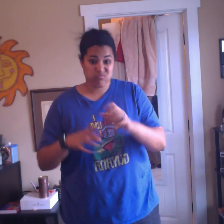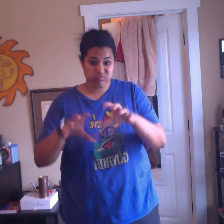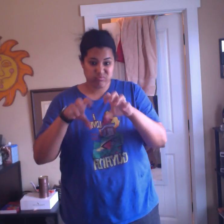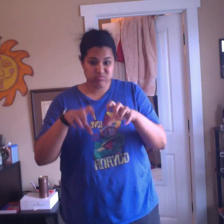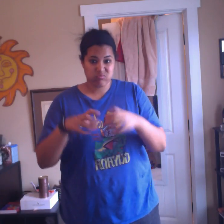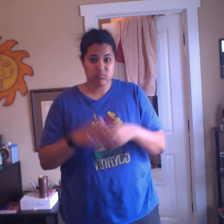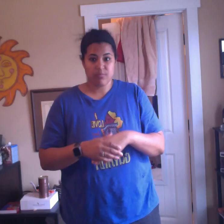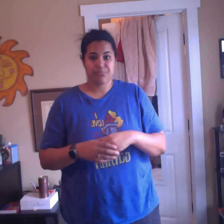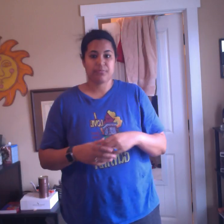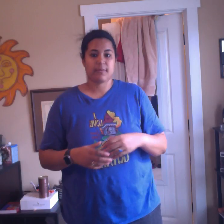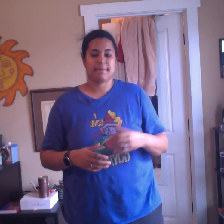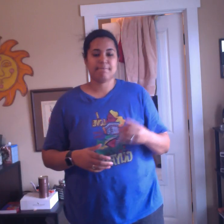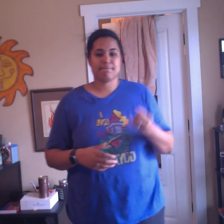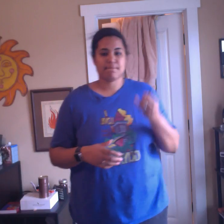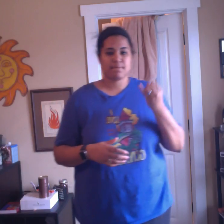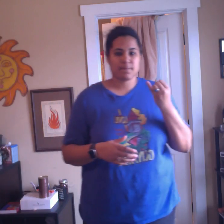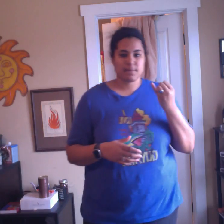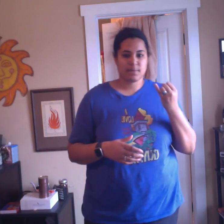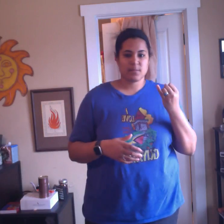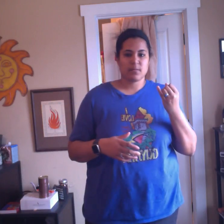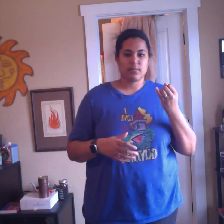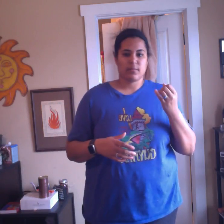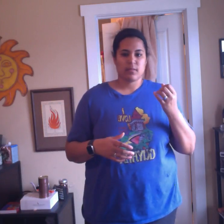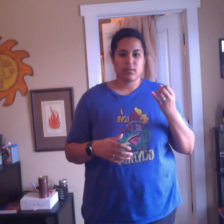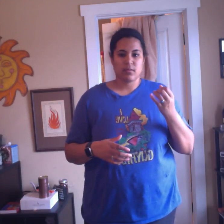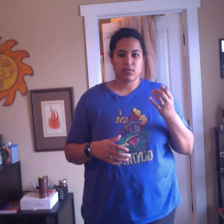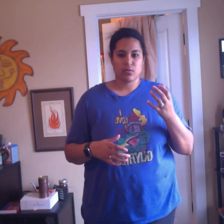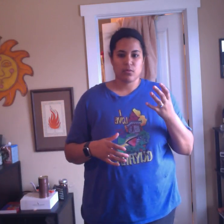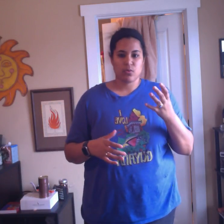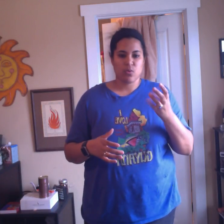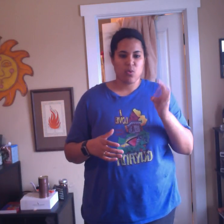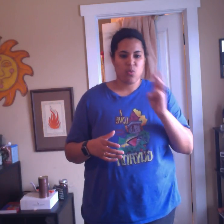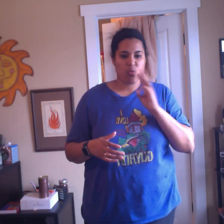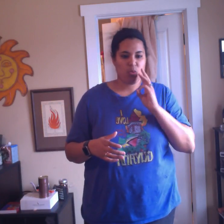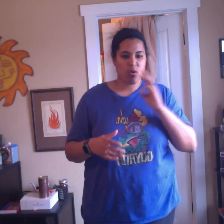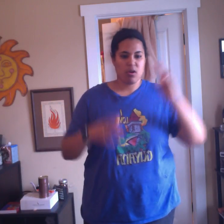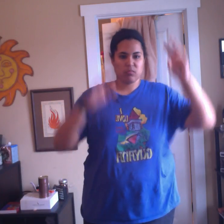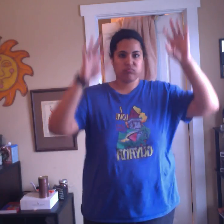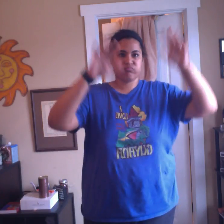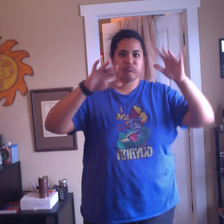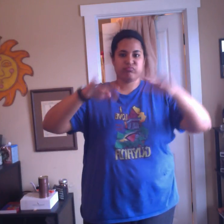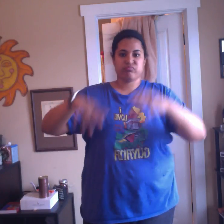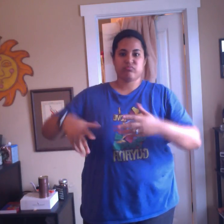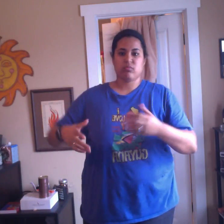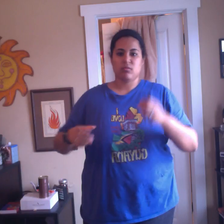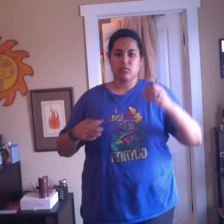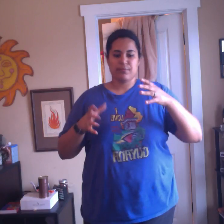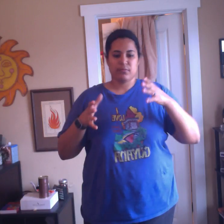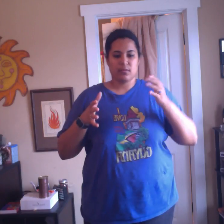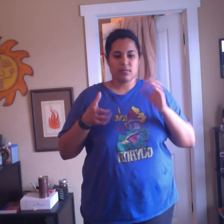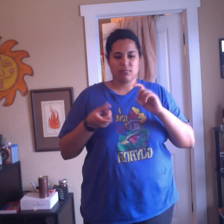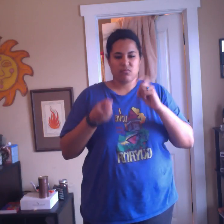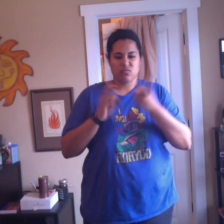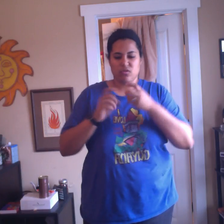water. More water is added when it rains across the landscape. With the help of gravity, that water flows into streams and rivers. Those lead